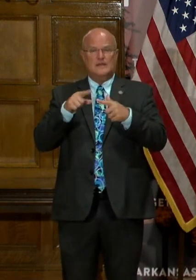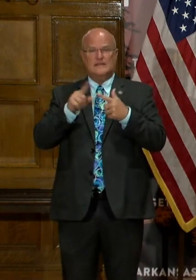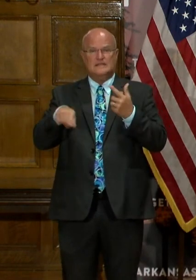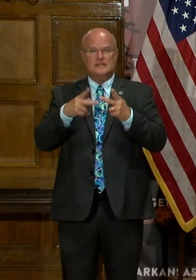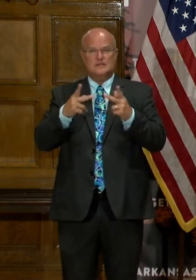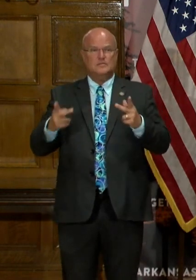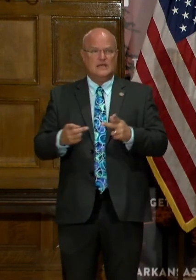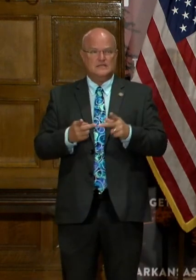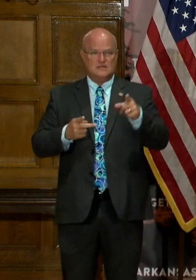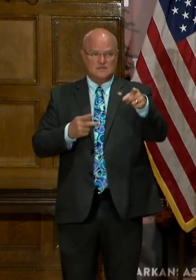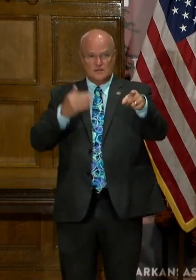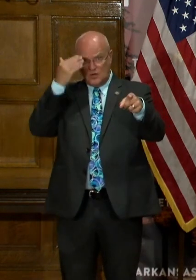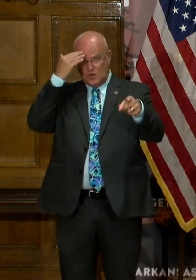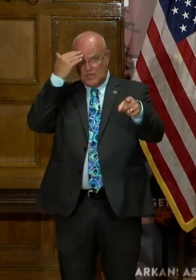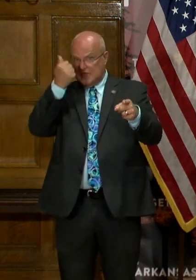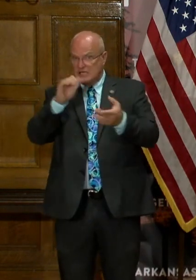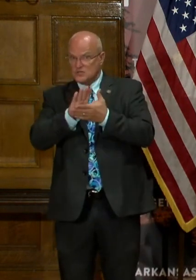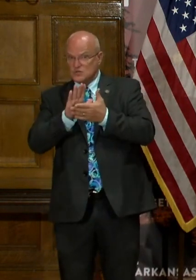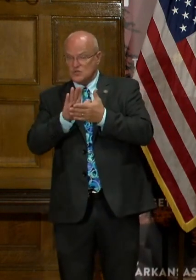sites.